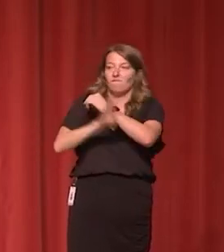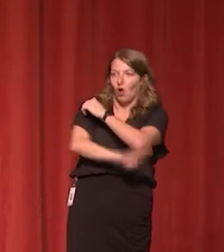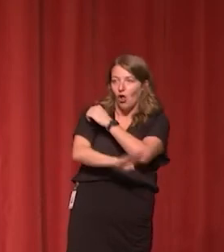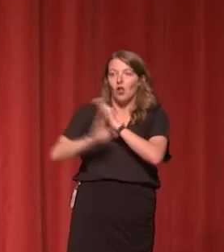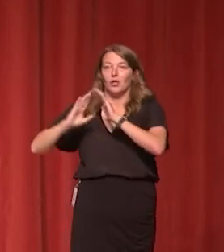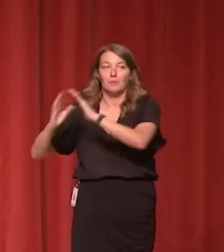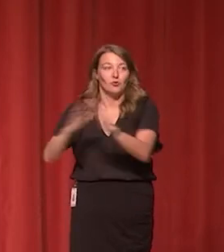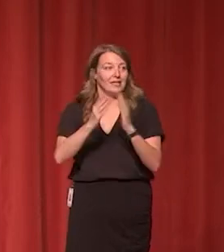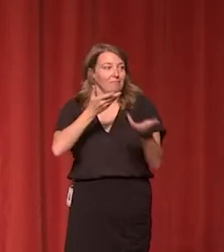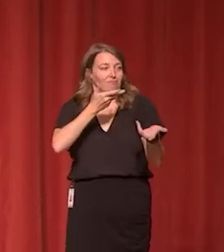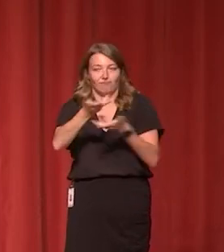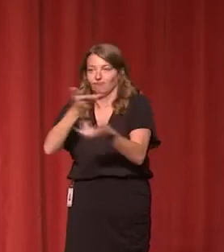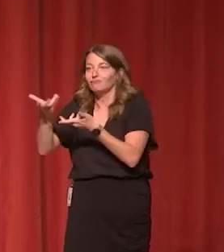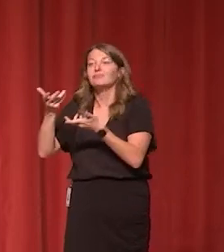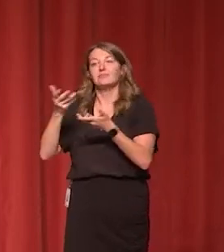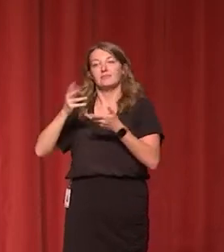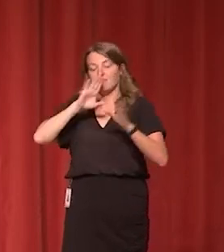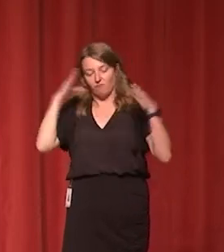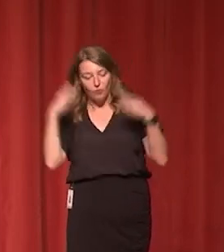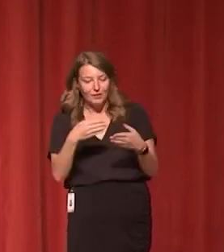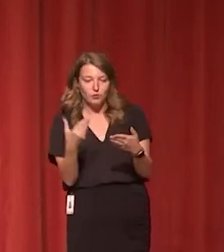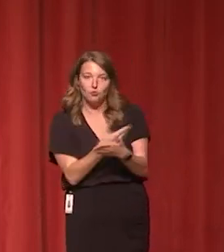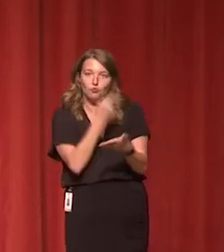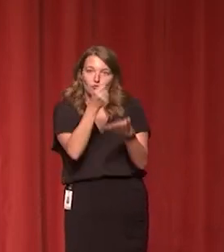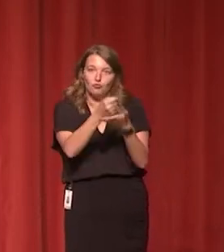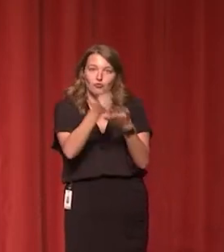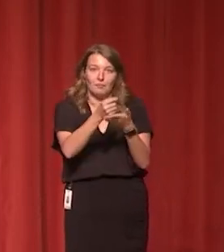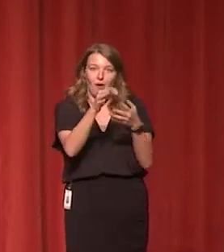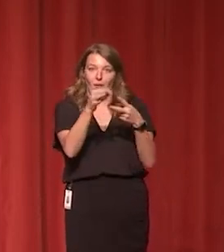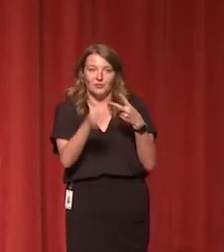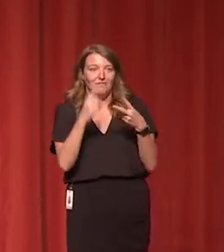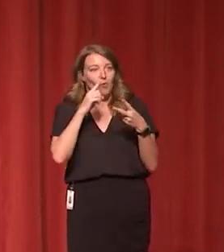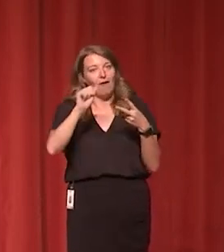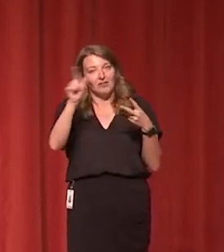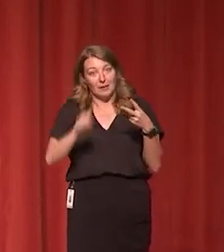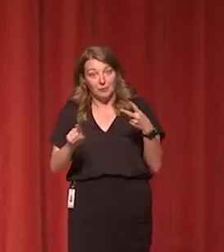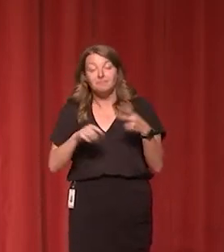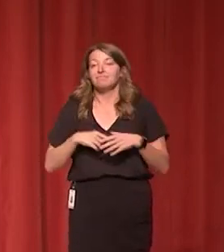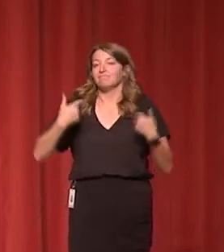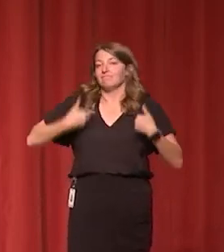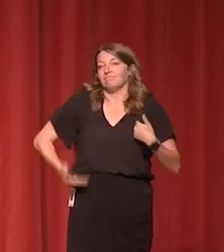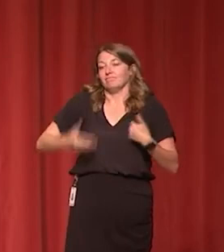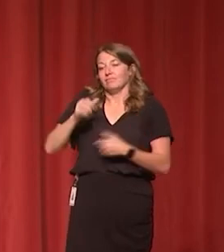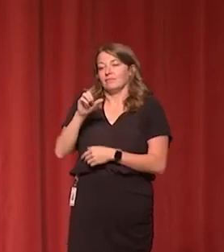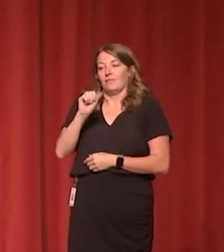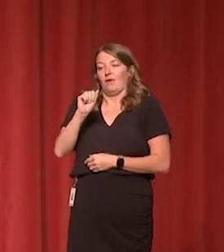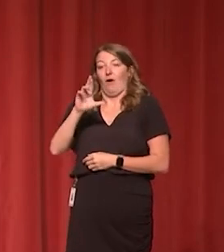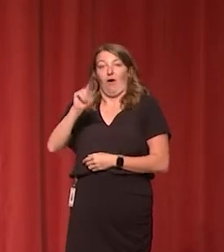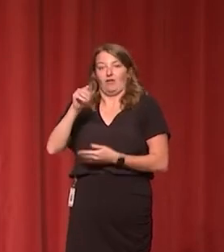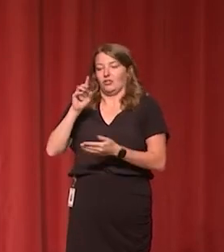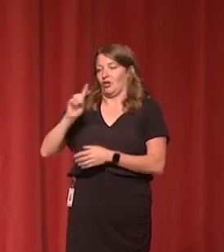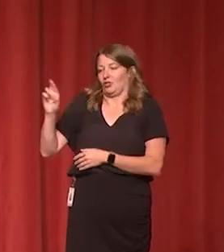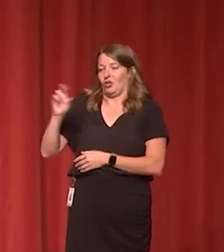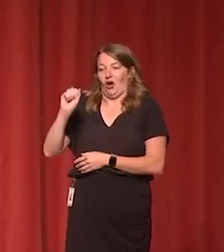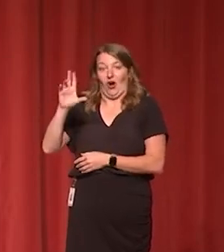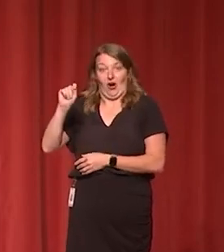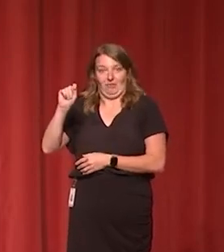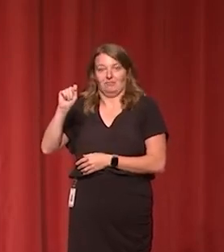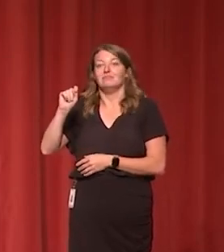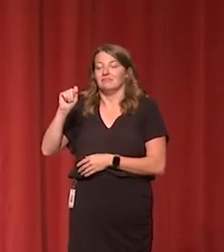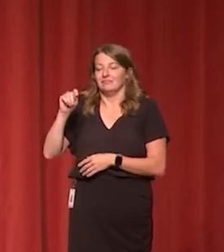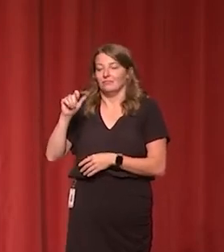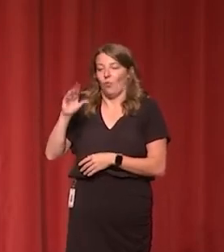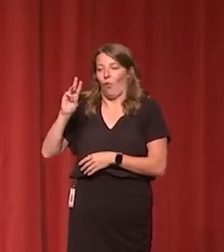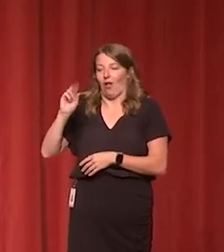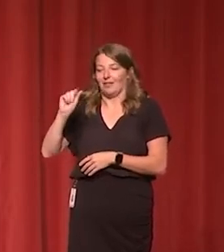Conversation, focusing on new treatment options for Alzheimer's disease. I'm Dr. Art Wolosek, this evening's host. I'm a